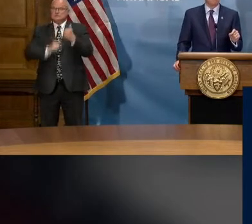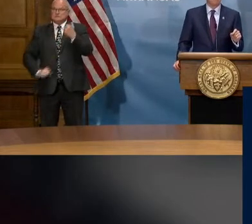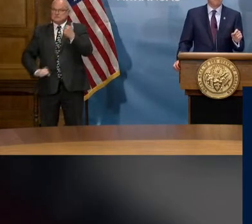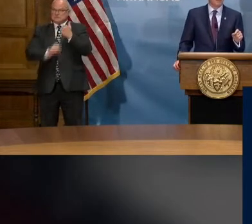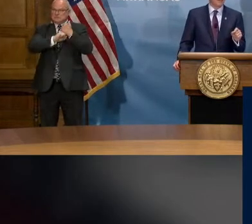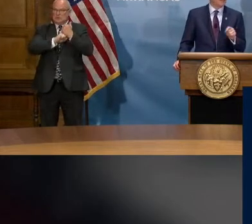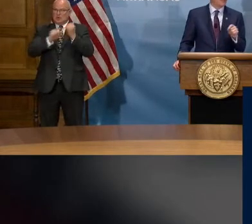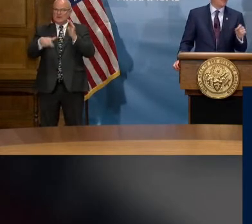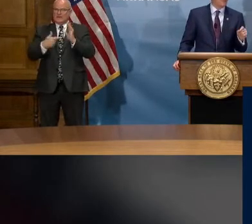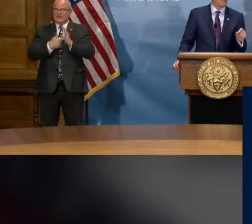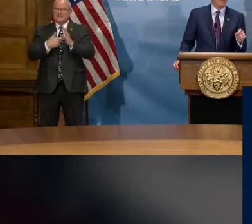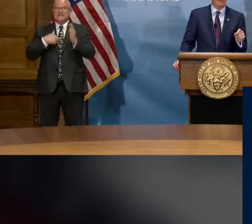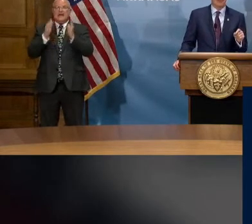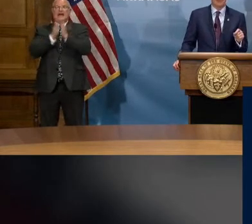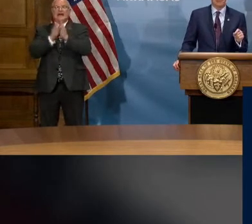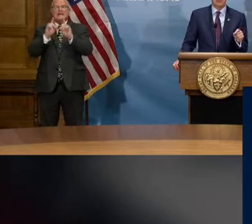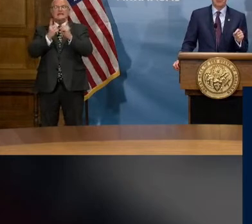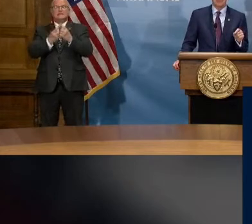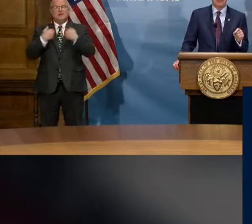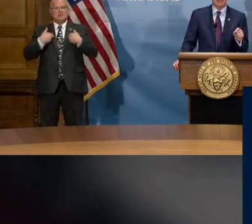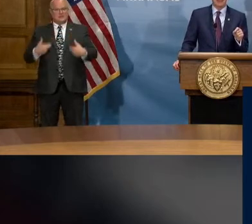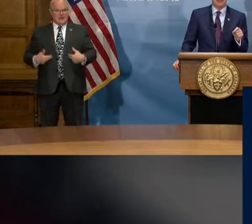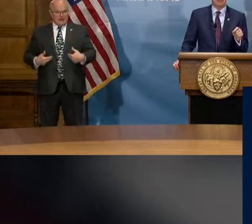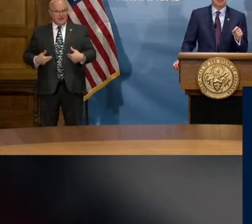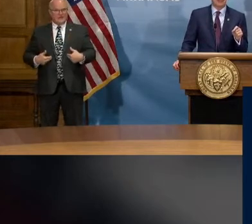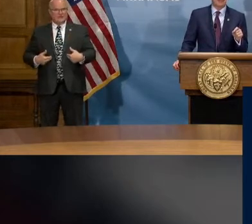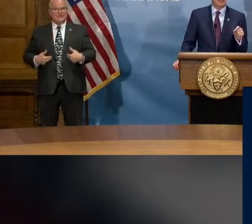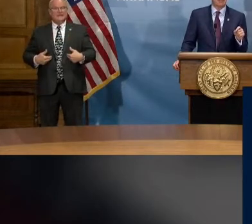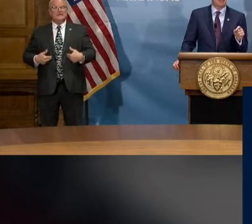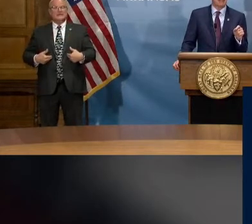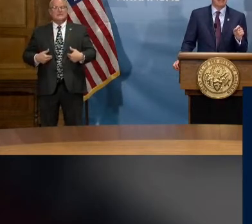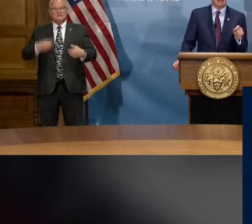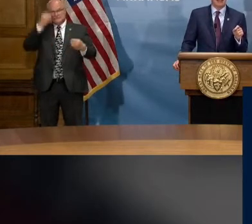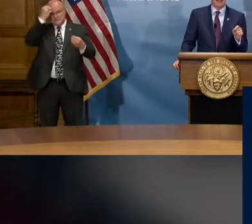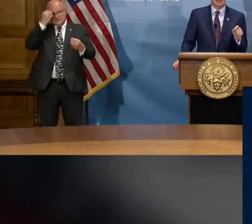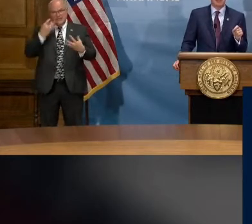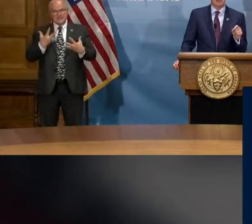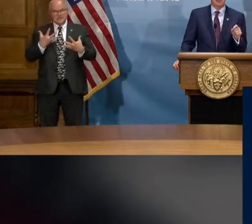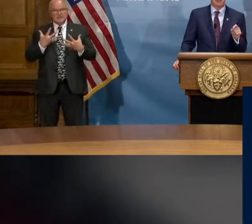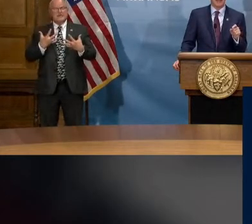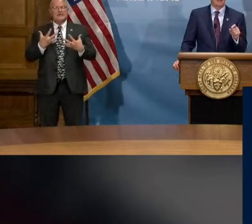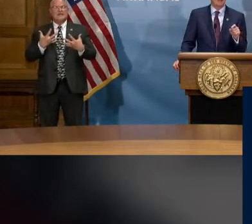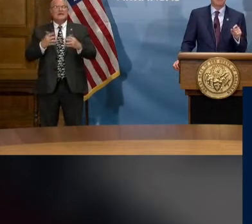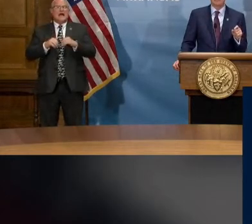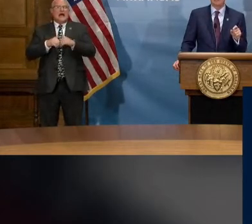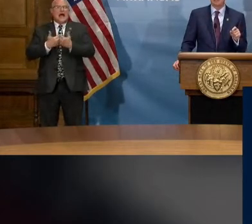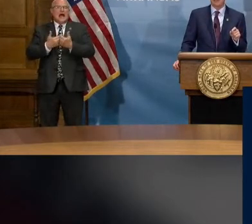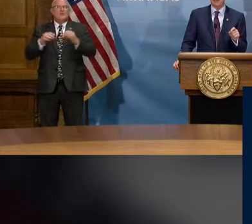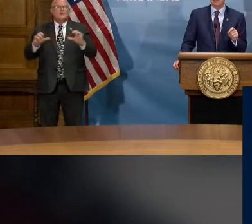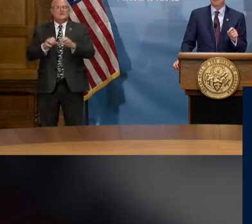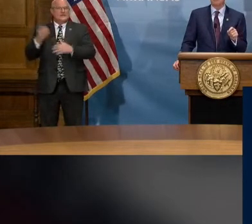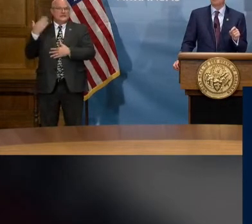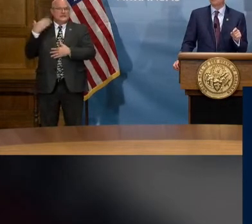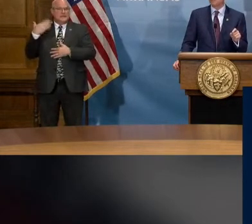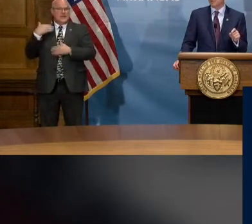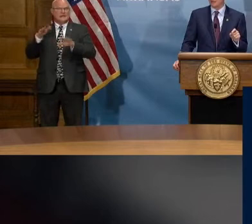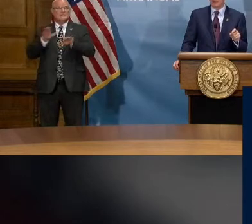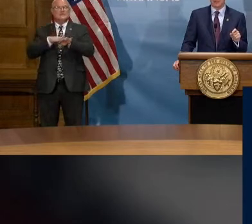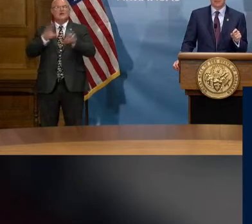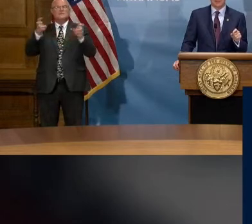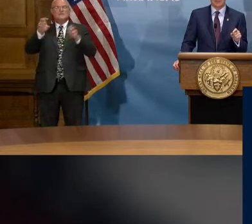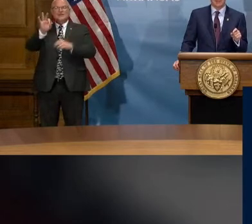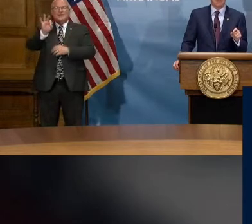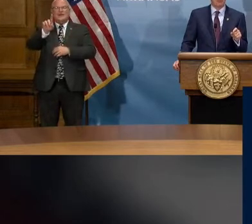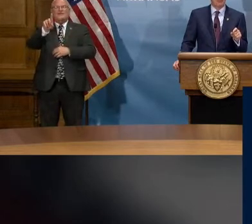point, I asked the Department of Health to relate to me as to how we've done in the past on flu